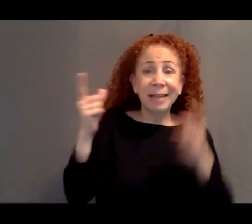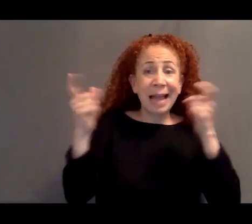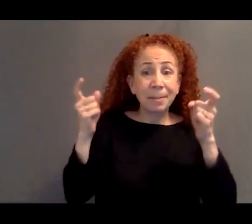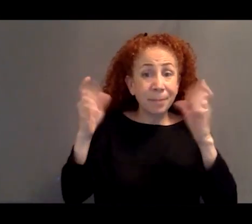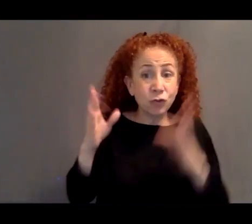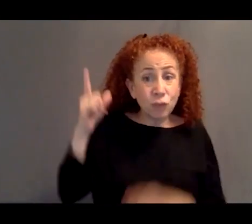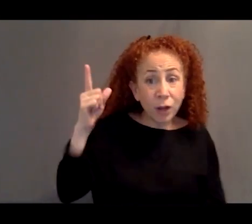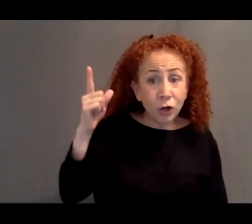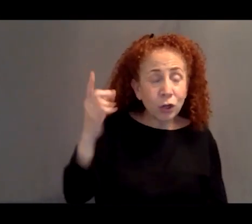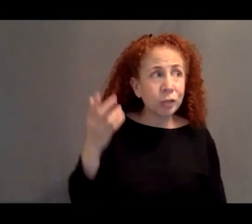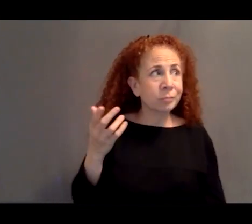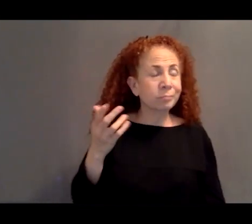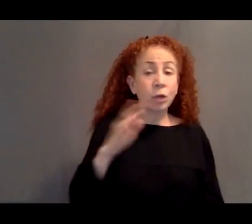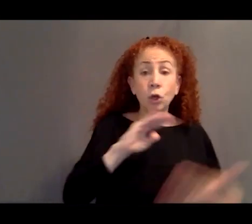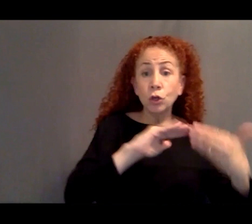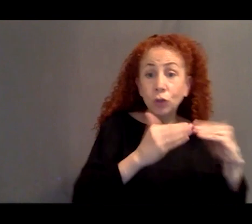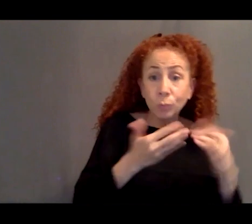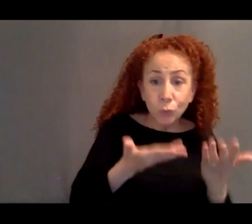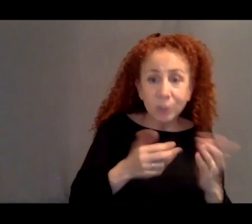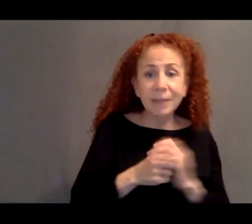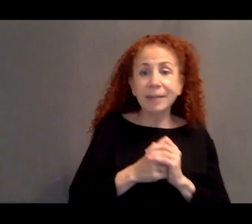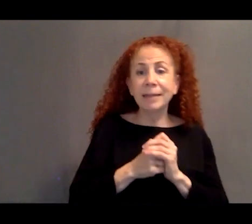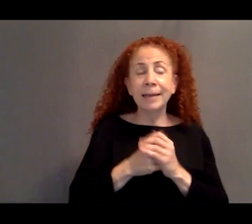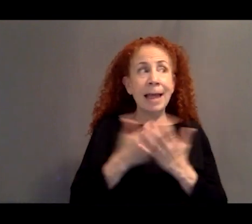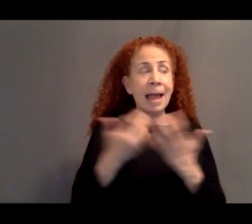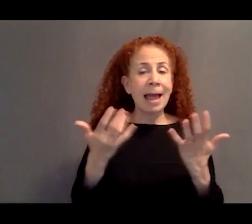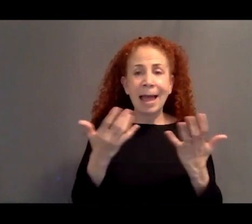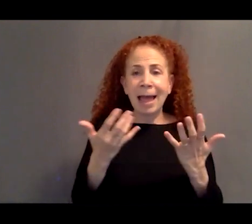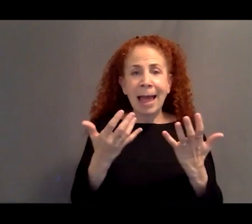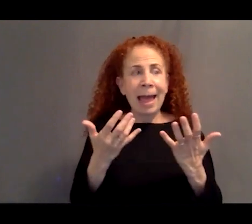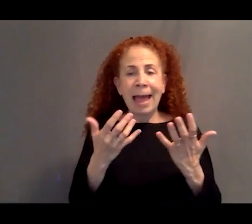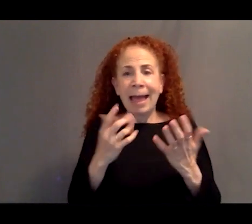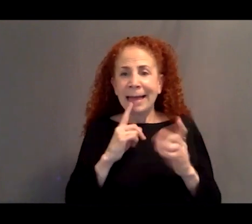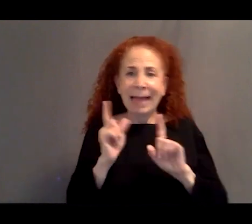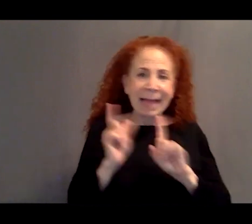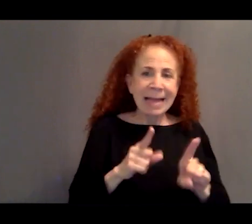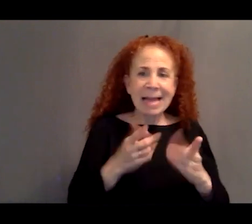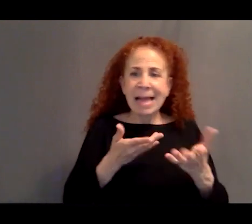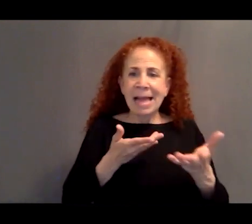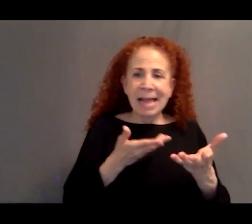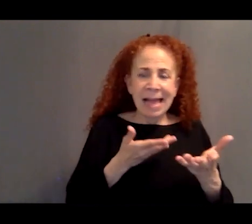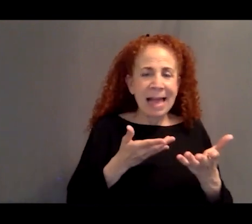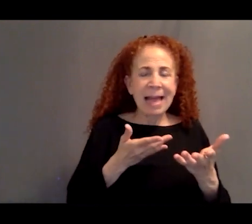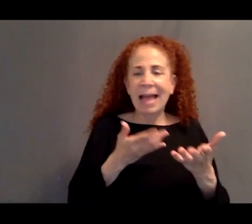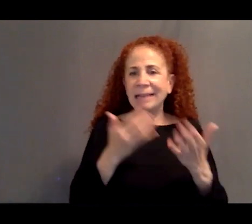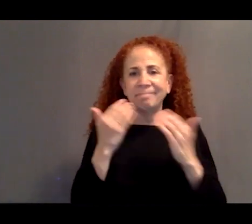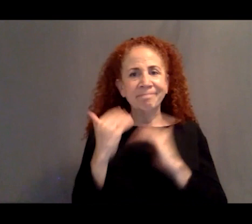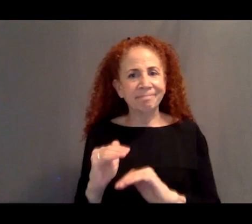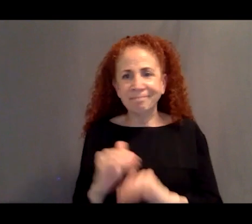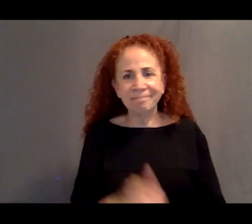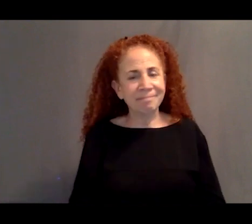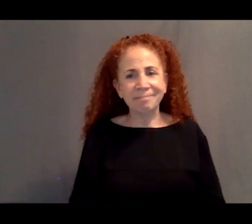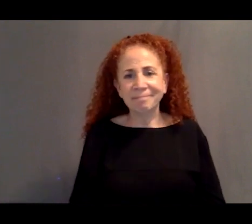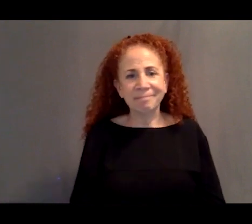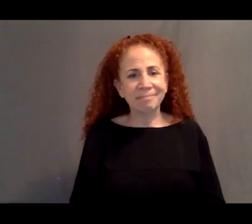administrations, the community has only so much a recourse against that